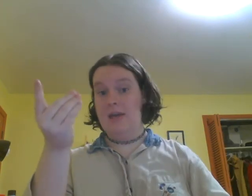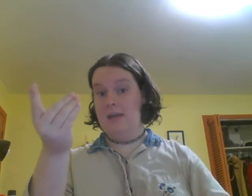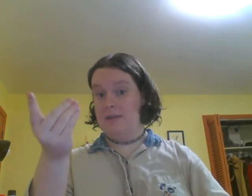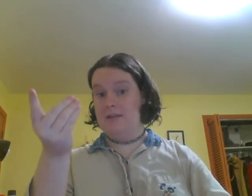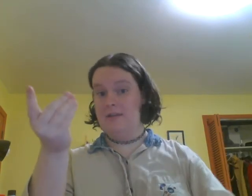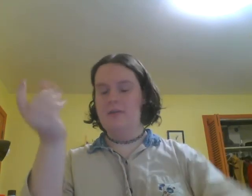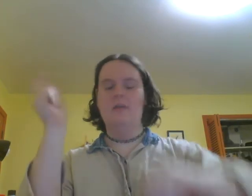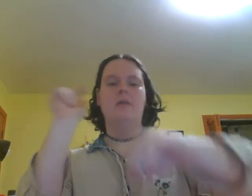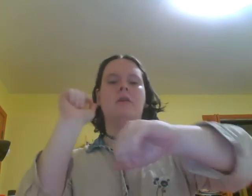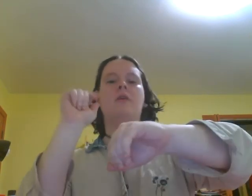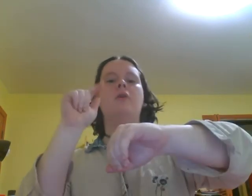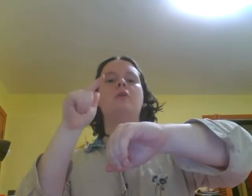28,